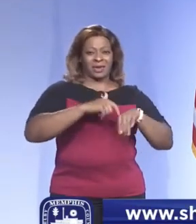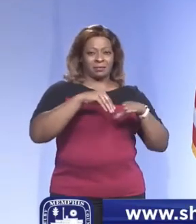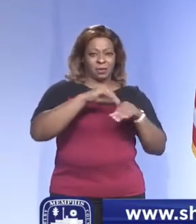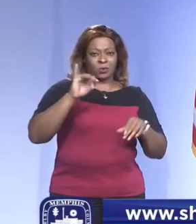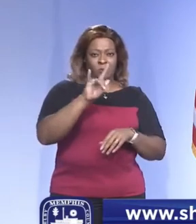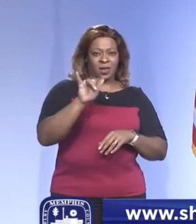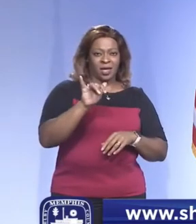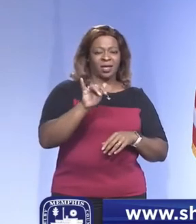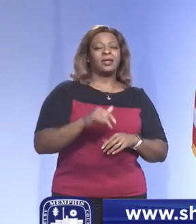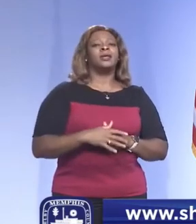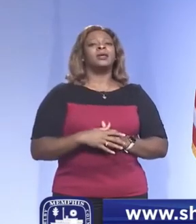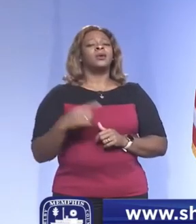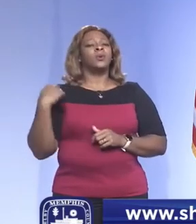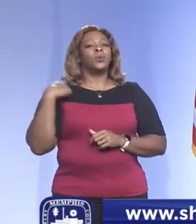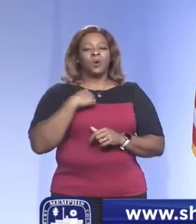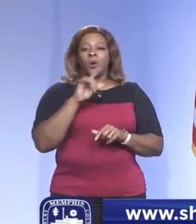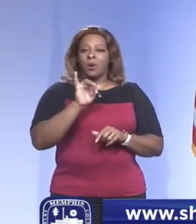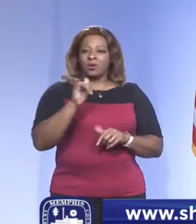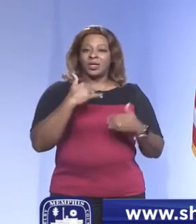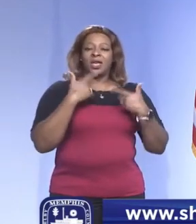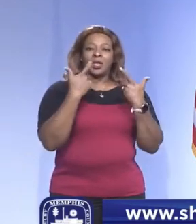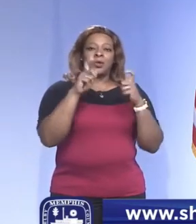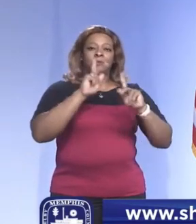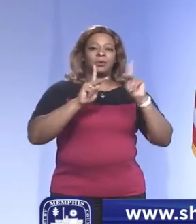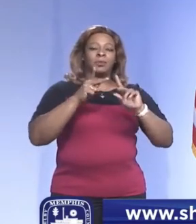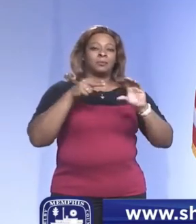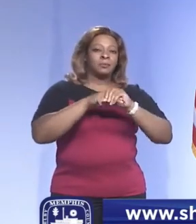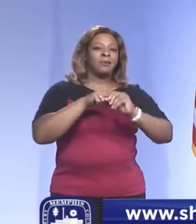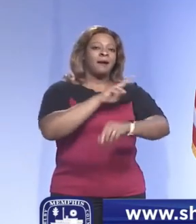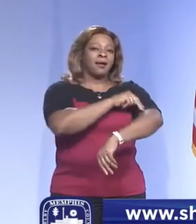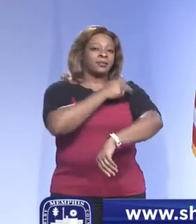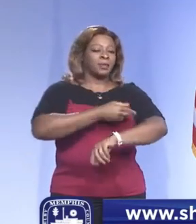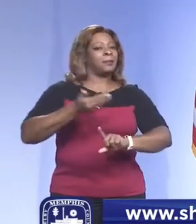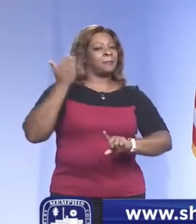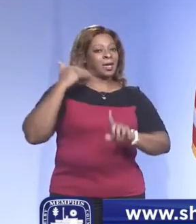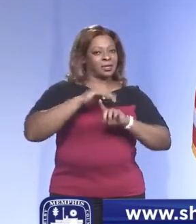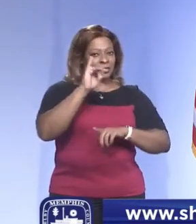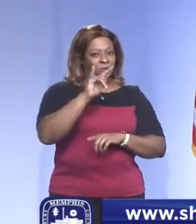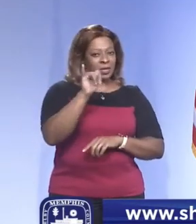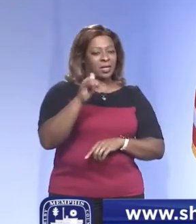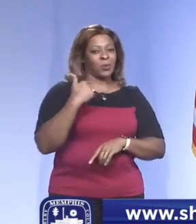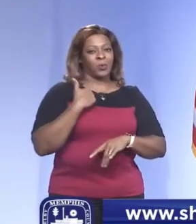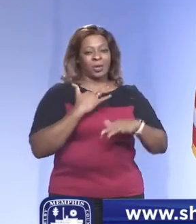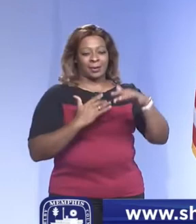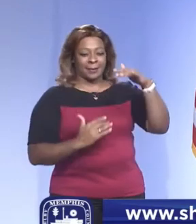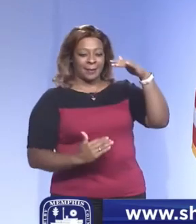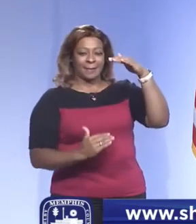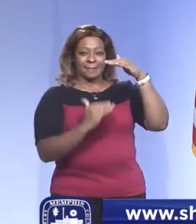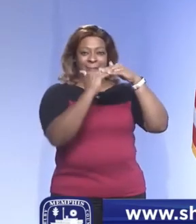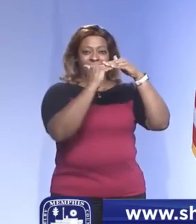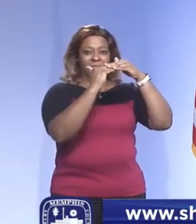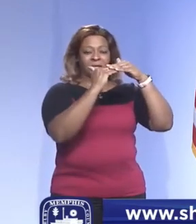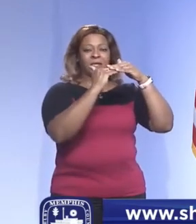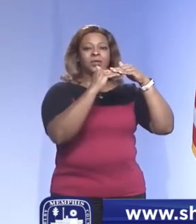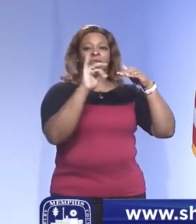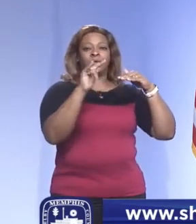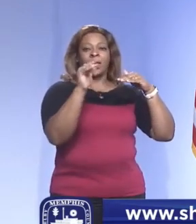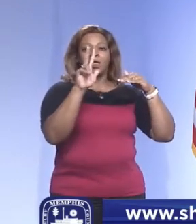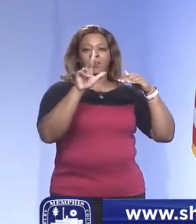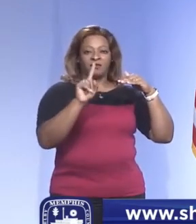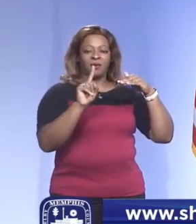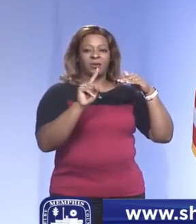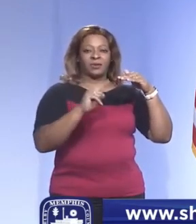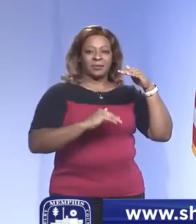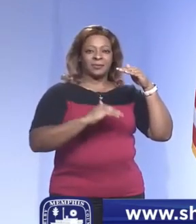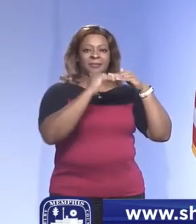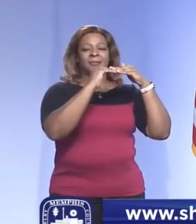And we also were having a large number of people in the hospital. We actually peaked on July the 31st